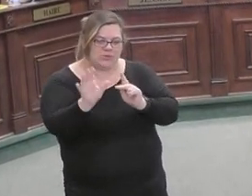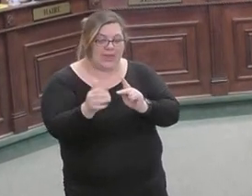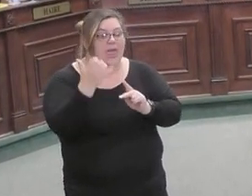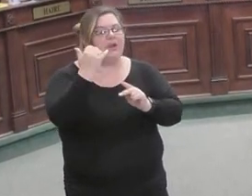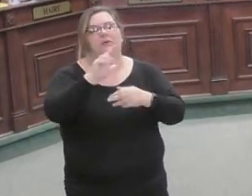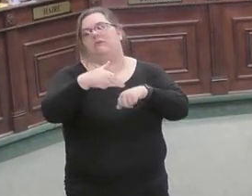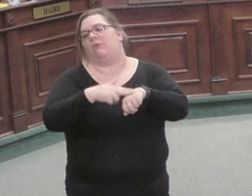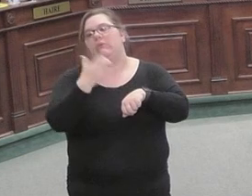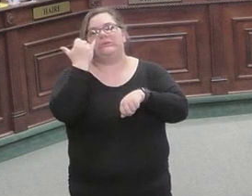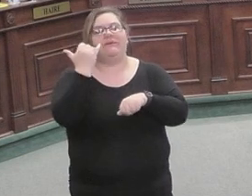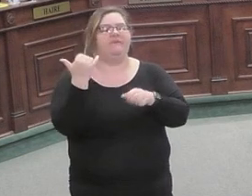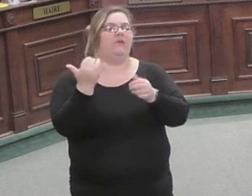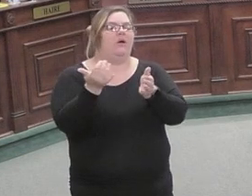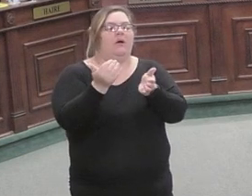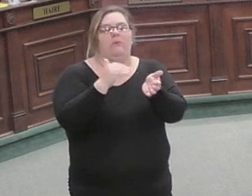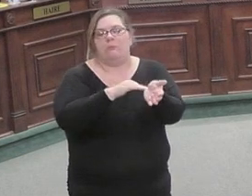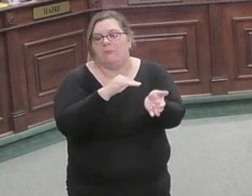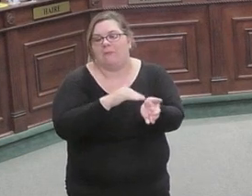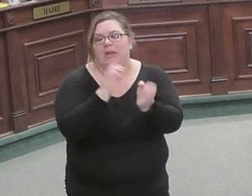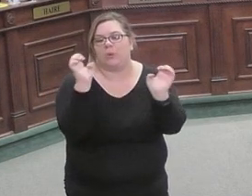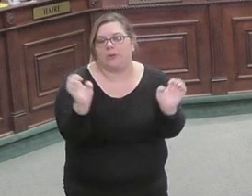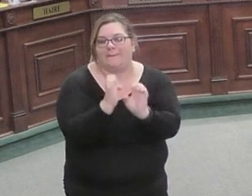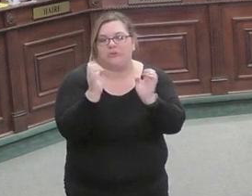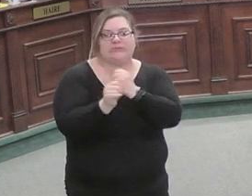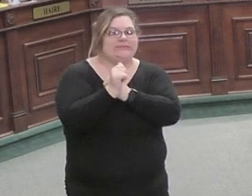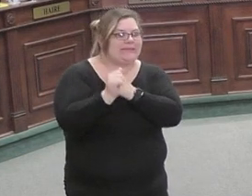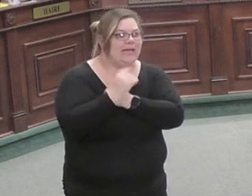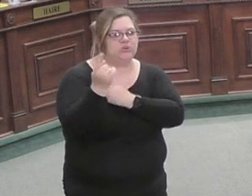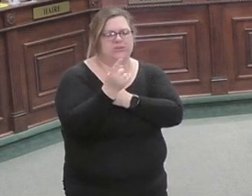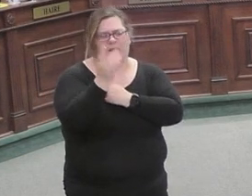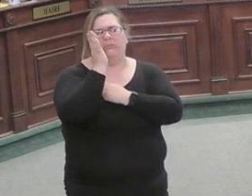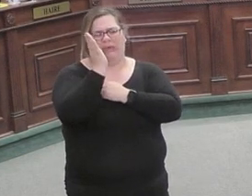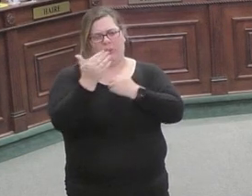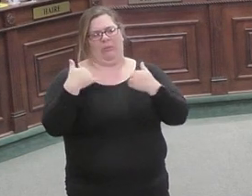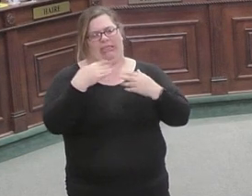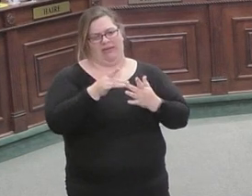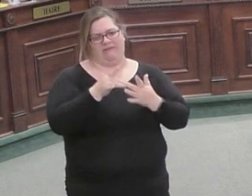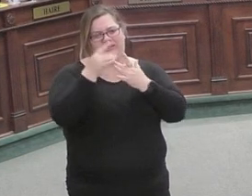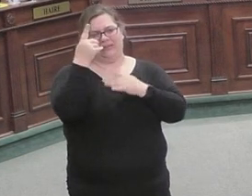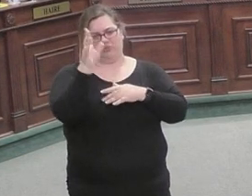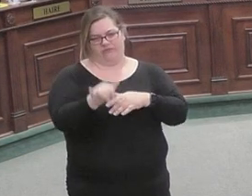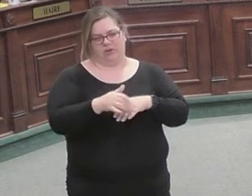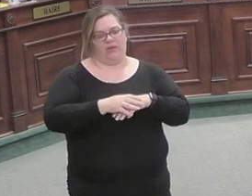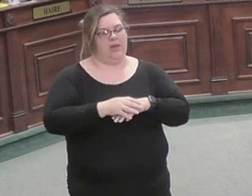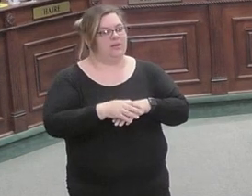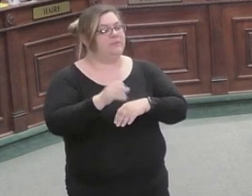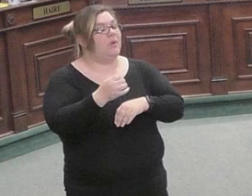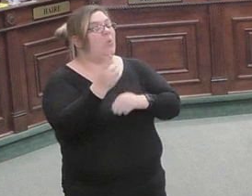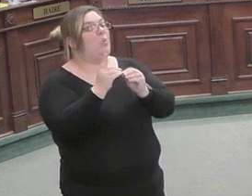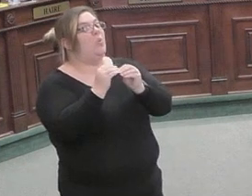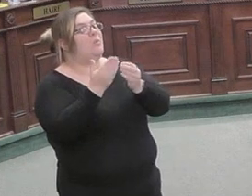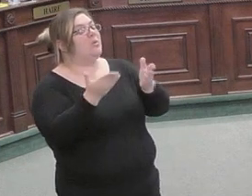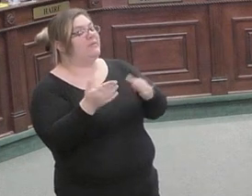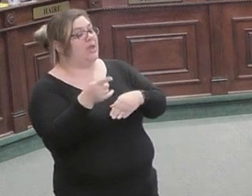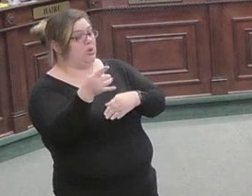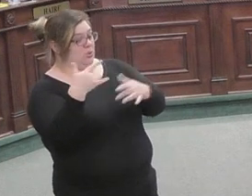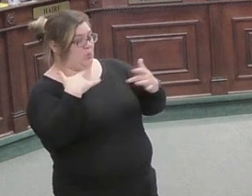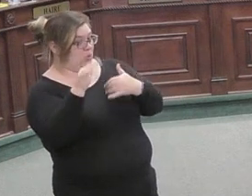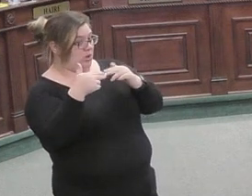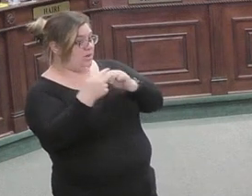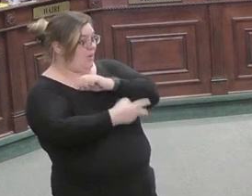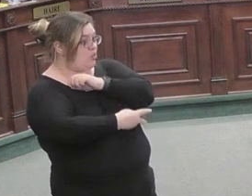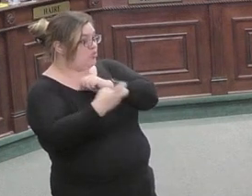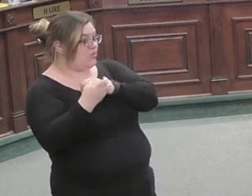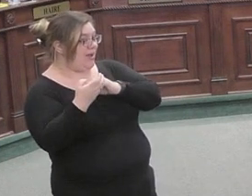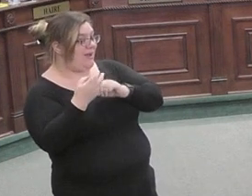emergency, in danger or anything like that, that there's exceptions to any of this for that. Gotcha. And I just have one more thing. Are you worried about crime going up at